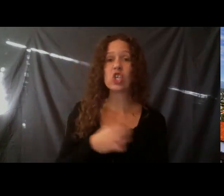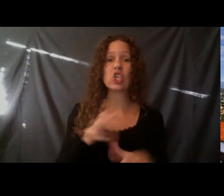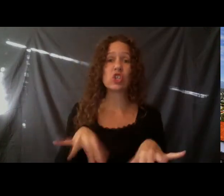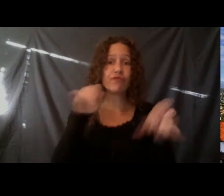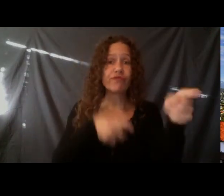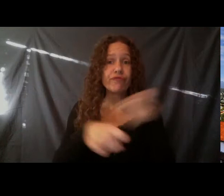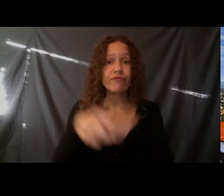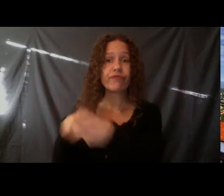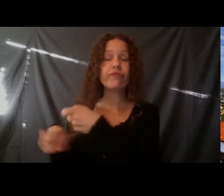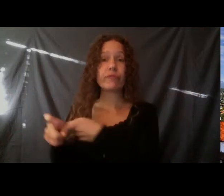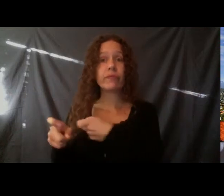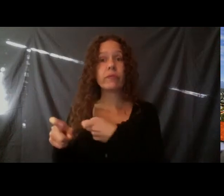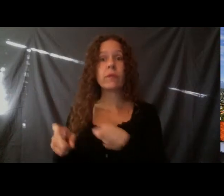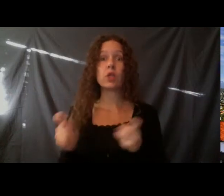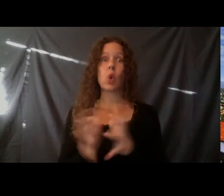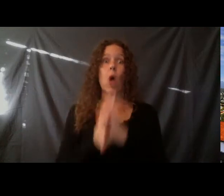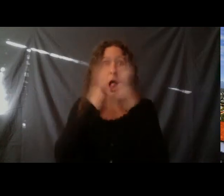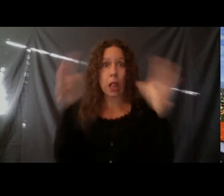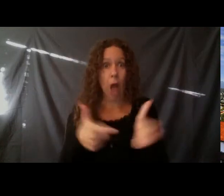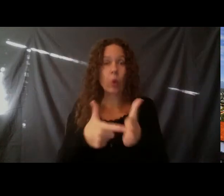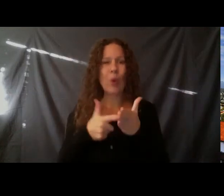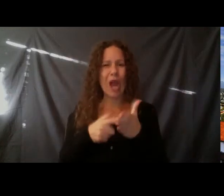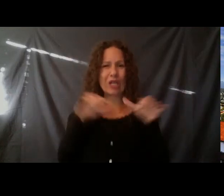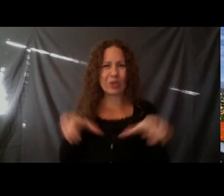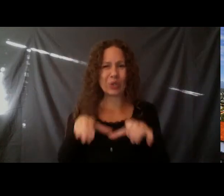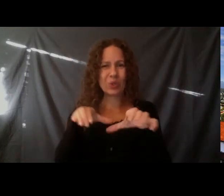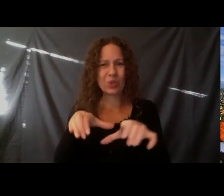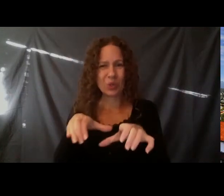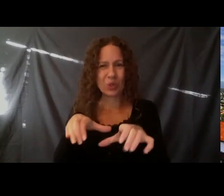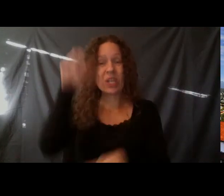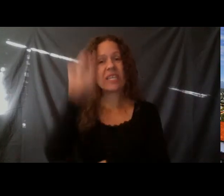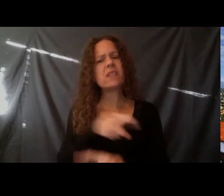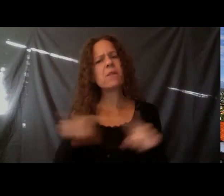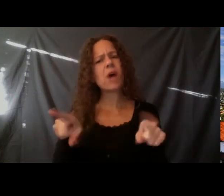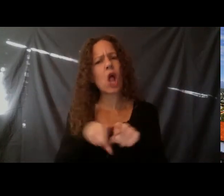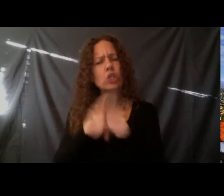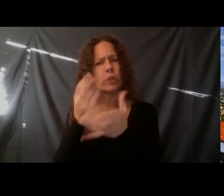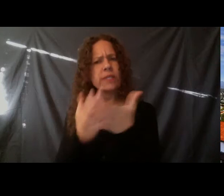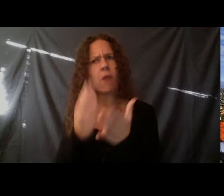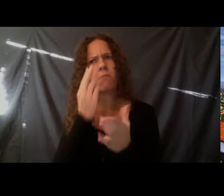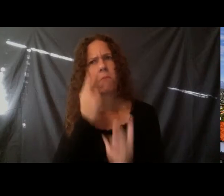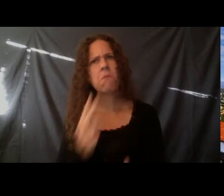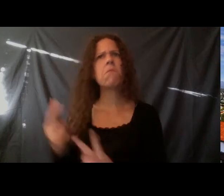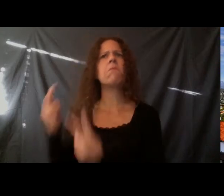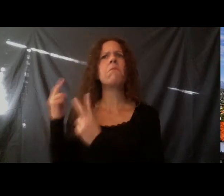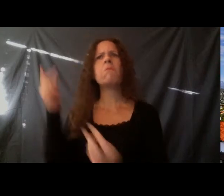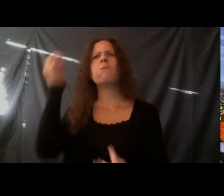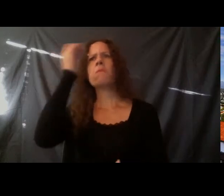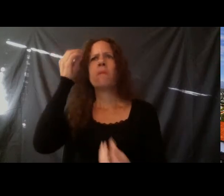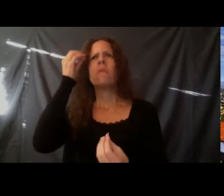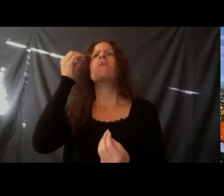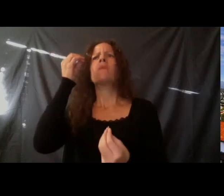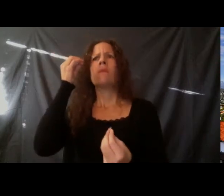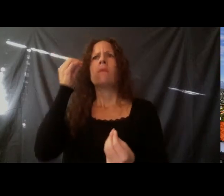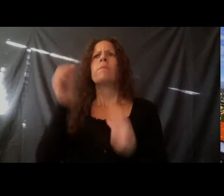party. And I think we have a lot to do, but part of that should be some reflection and self-criticism and learning from mistakes, and